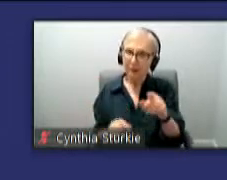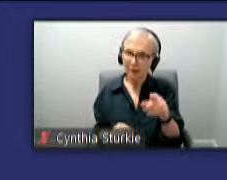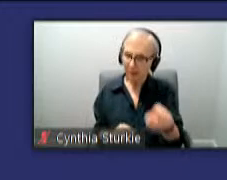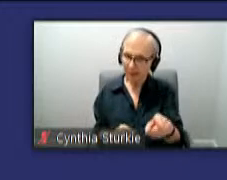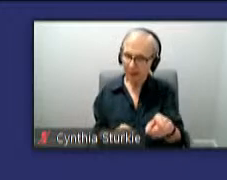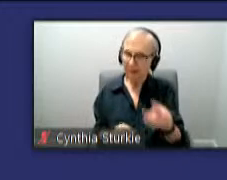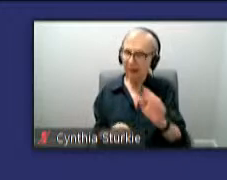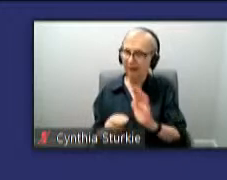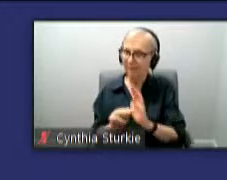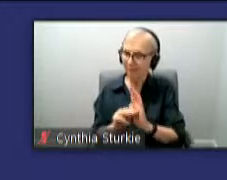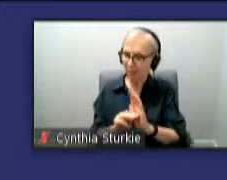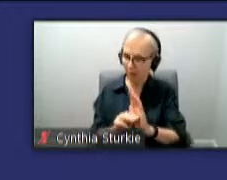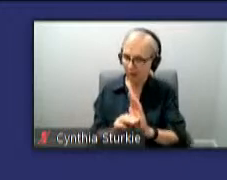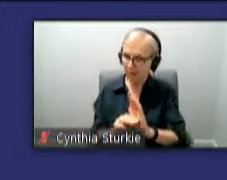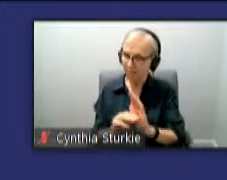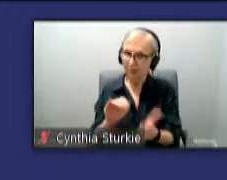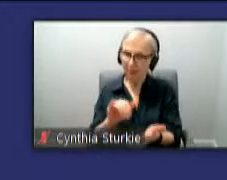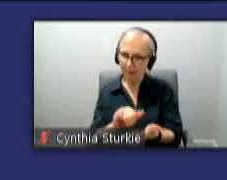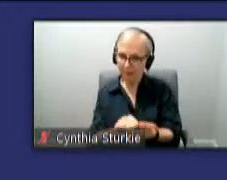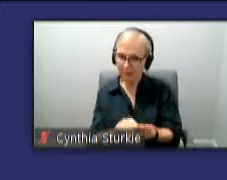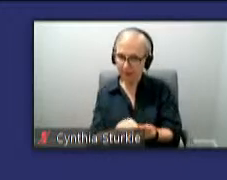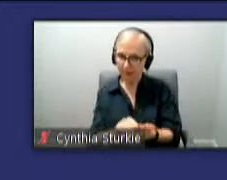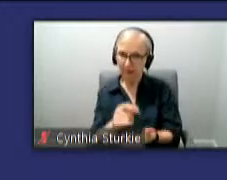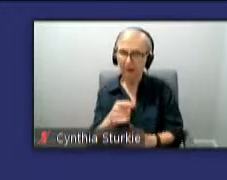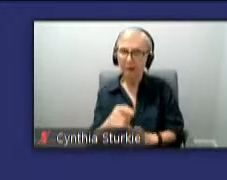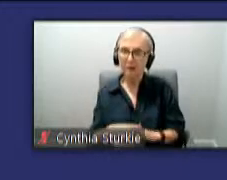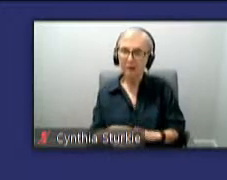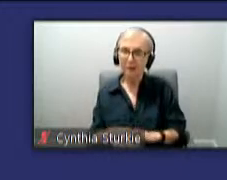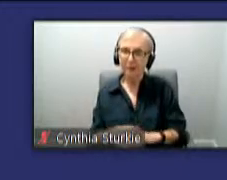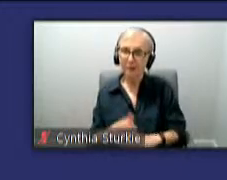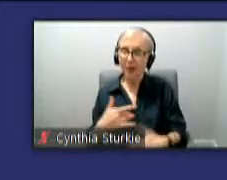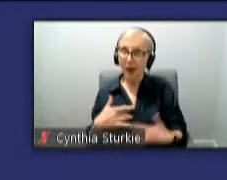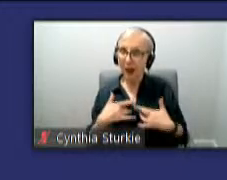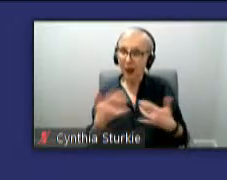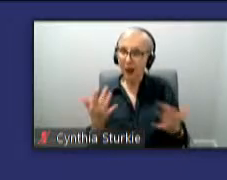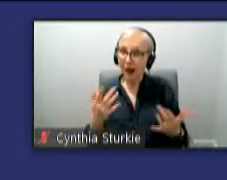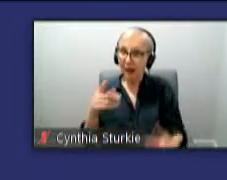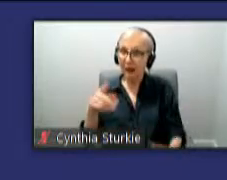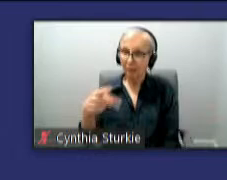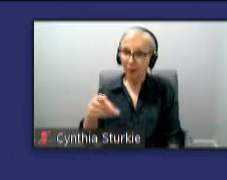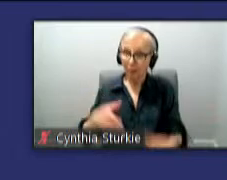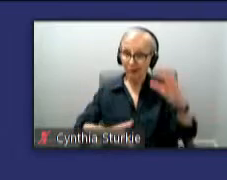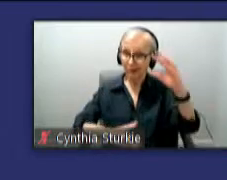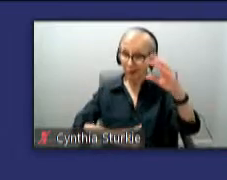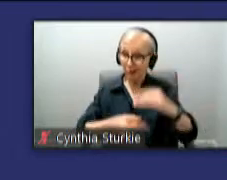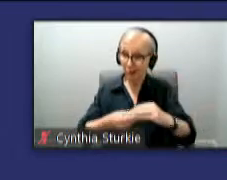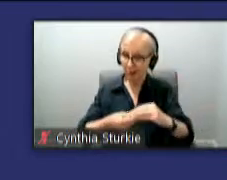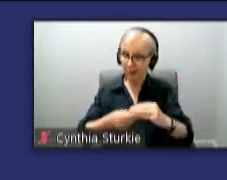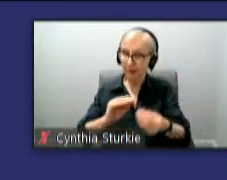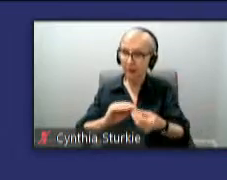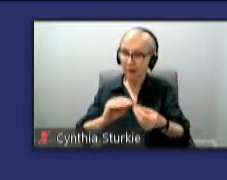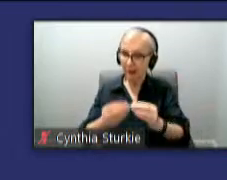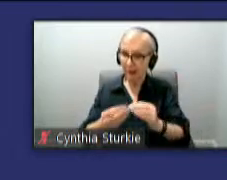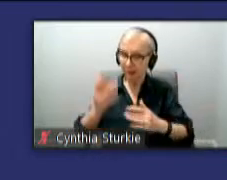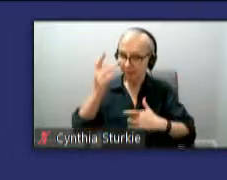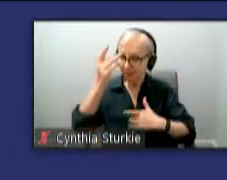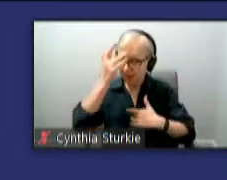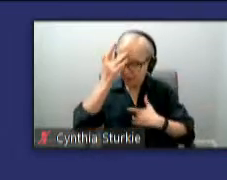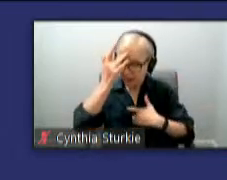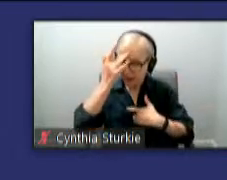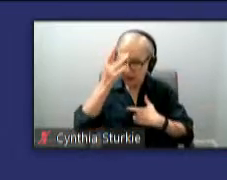detected through testing. On this slide, the light purple indicates the total number of infections per day modeled by the school, and the